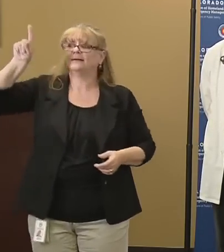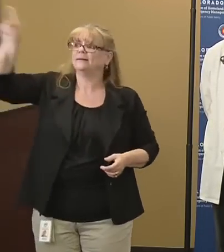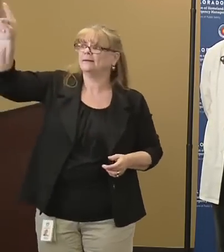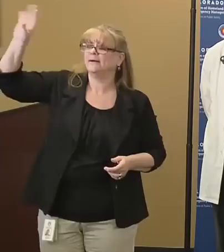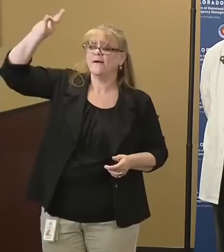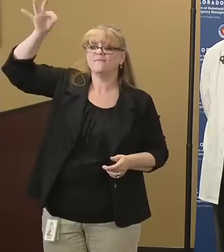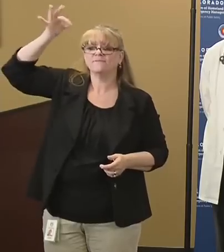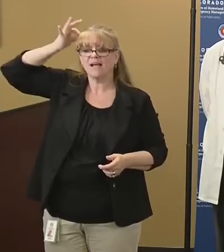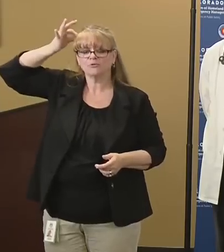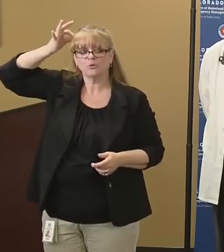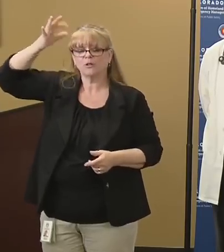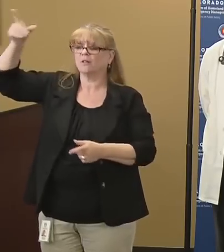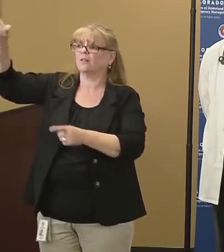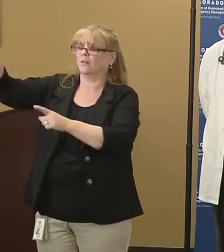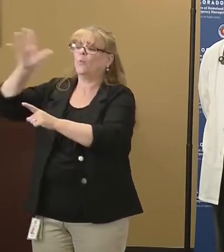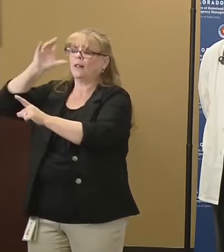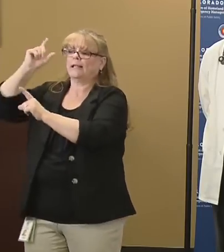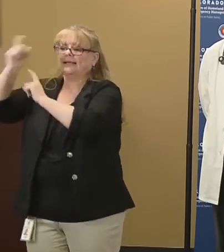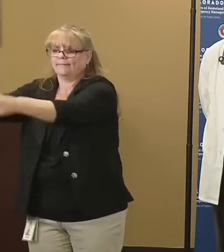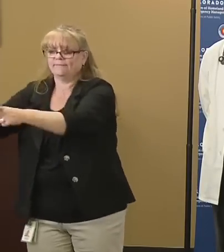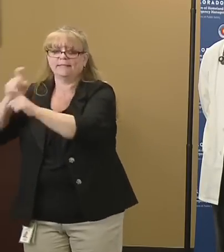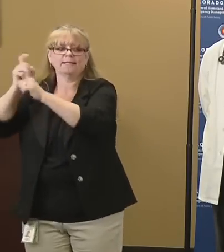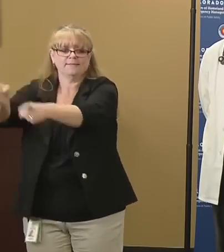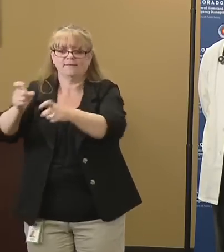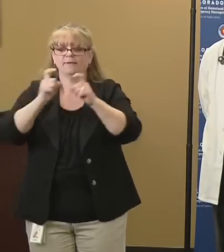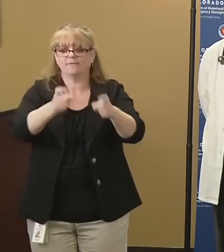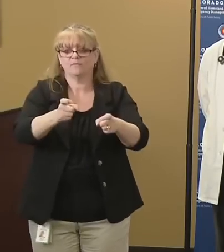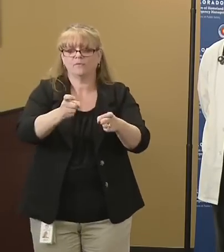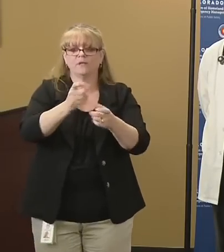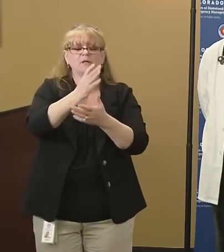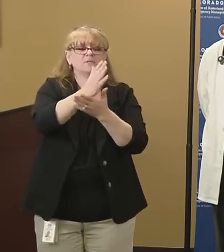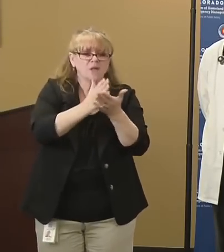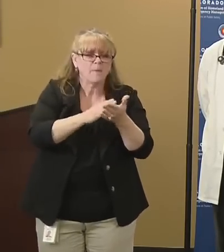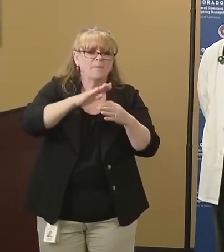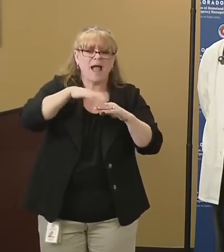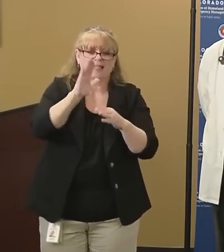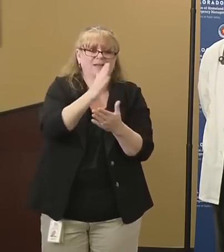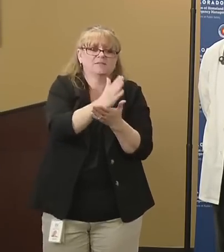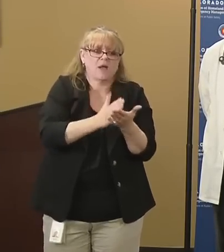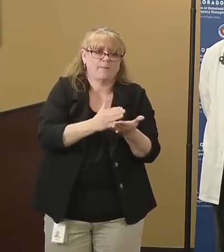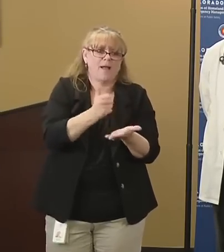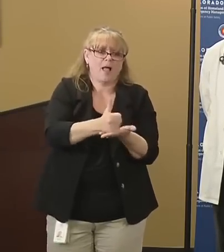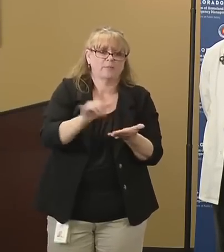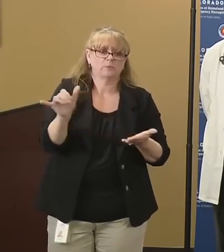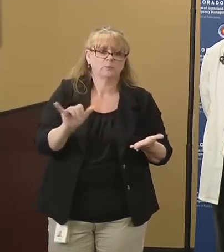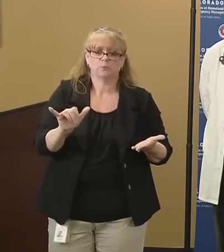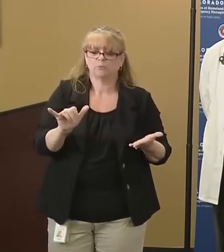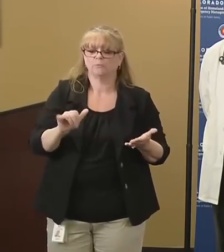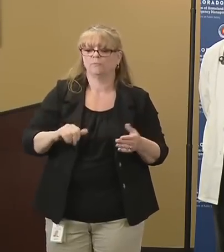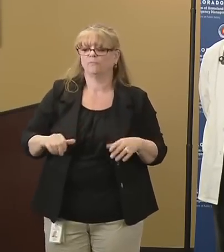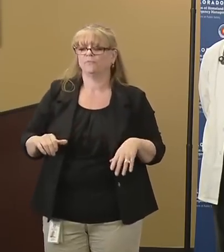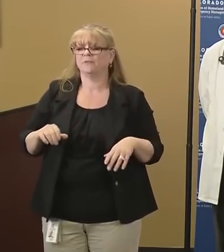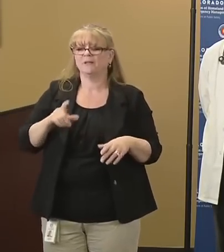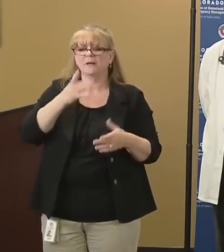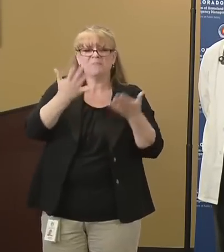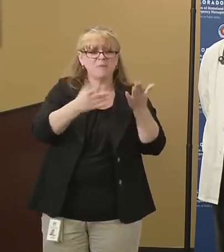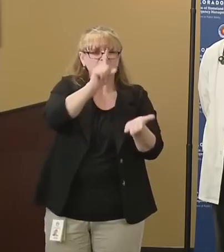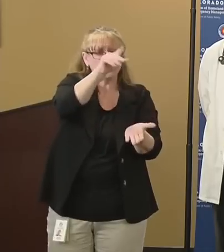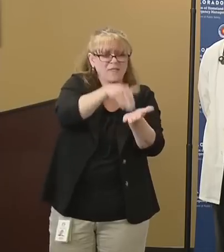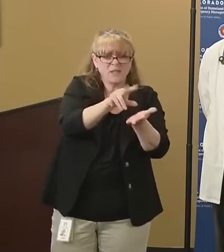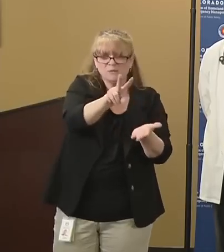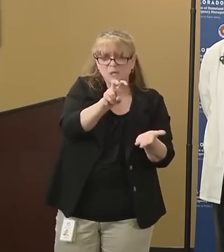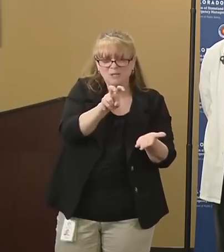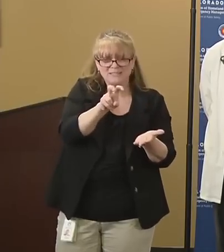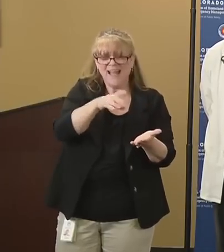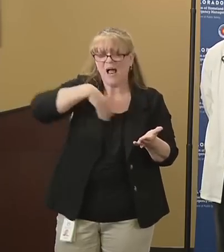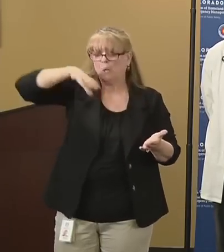state. But just like for families, that doesn't, if many people are earning more than $1,200 a month, so It's not covering your full loss. If you're earning zero now,